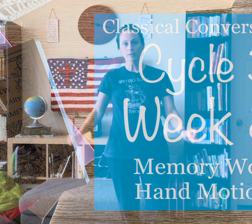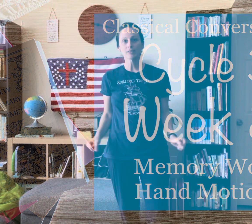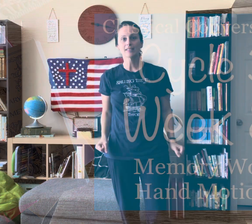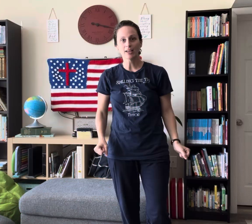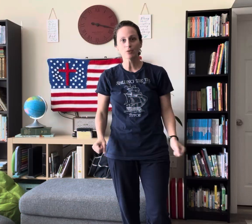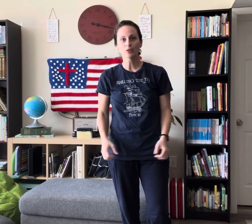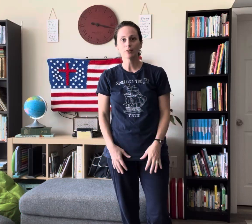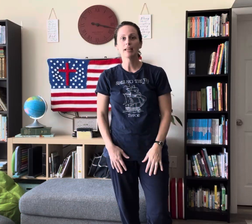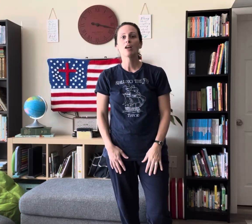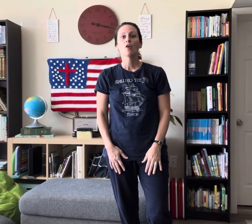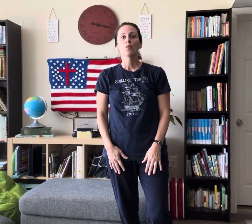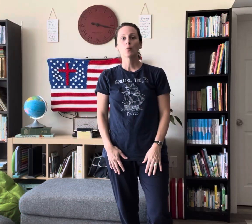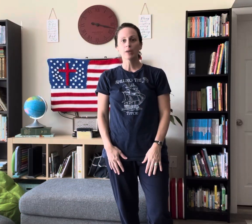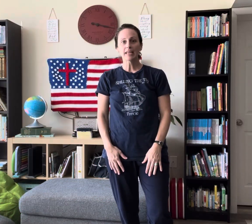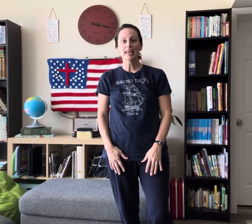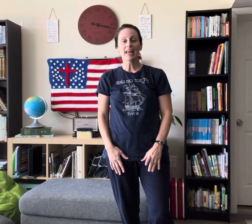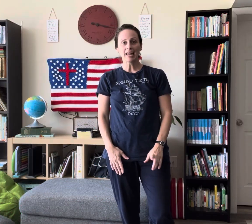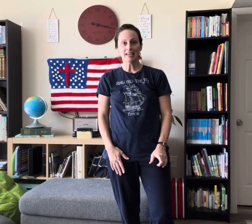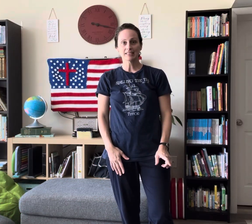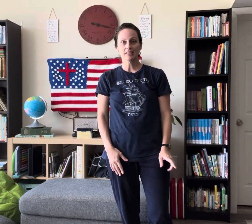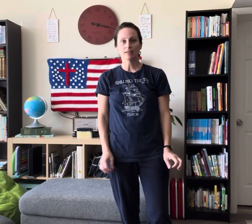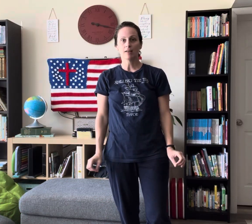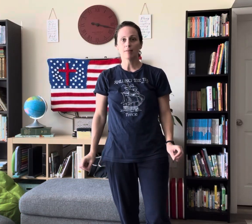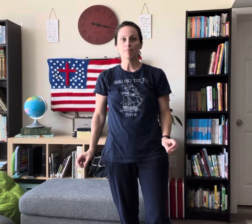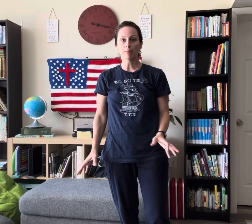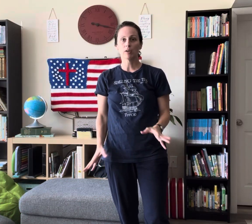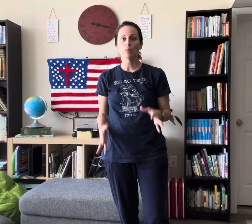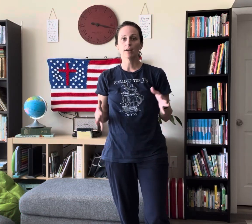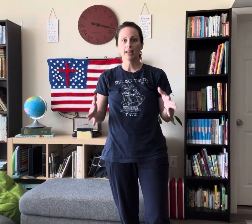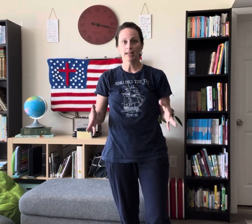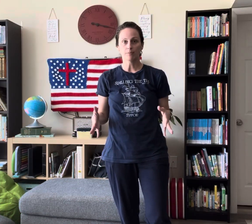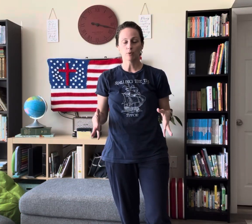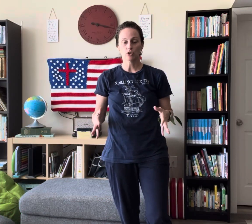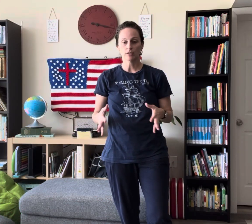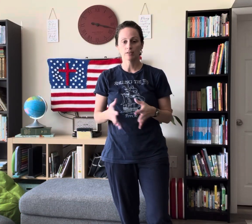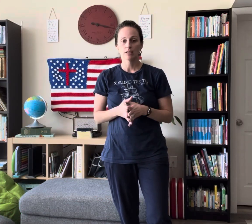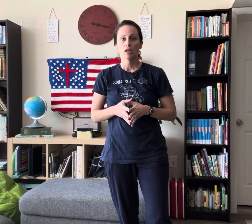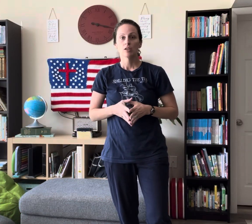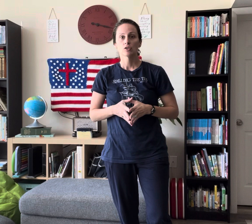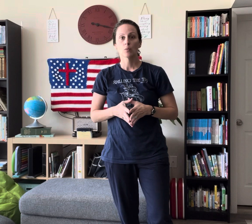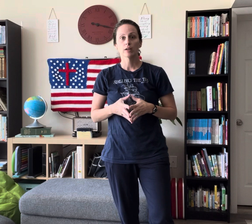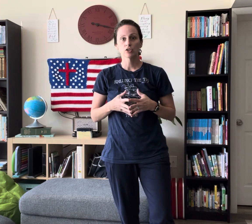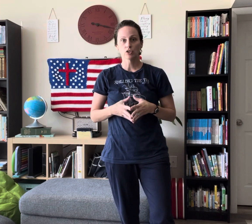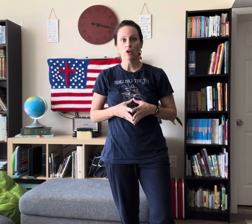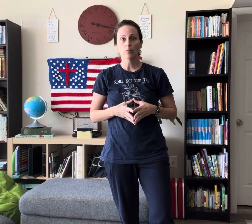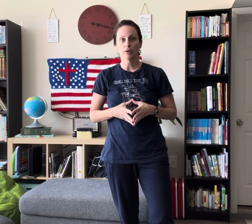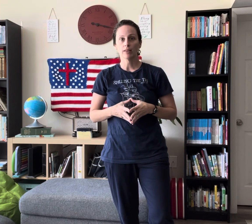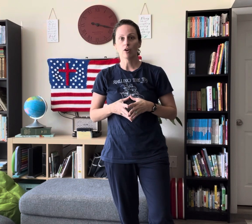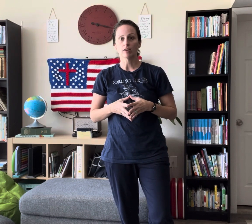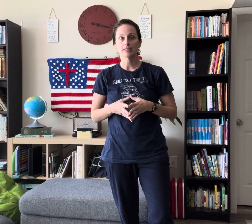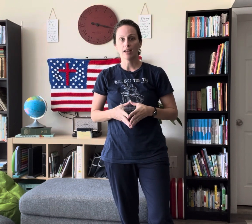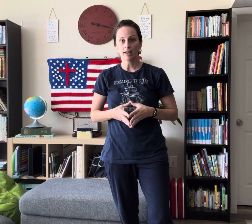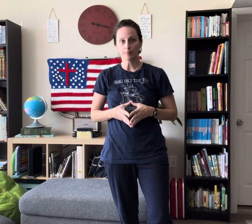Welcome to Cycle 3, Week 8, Memory Work Hand Notions. So we're going to start with our